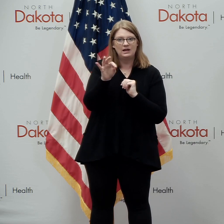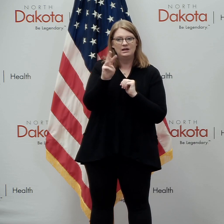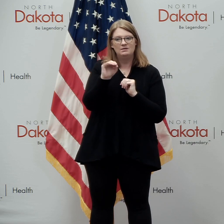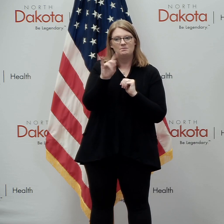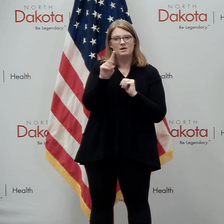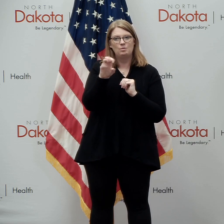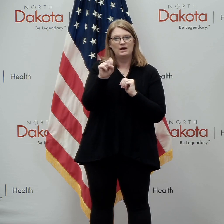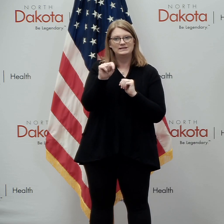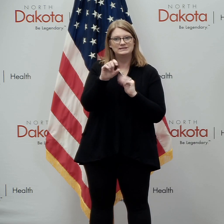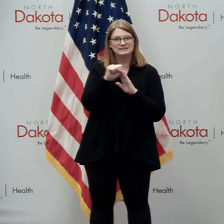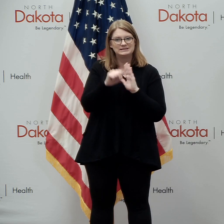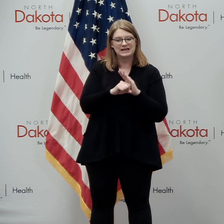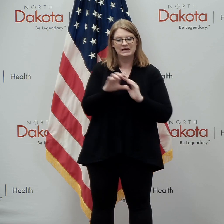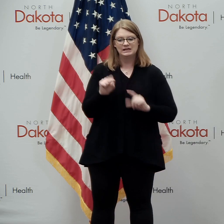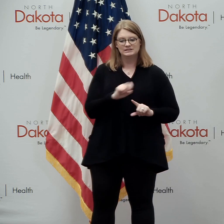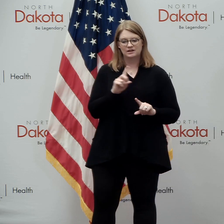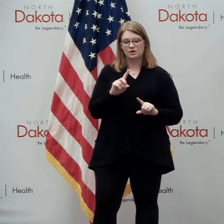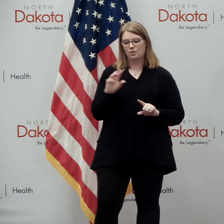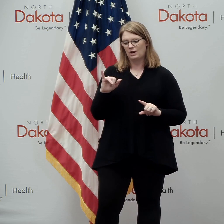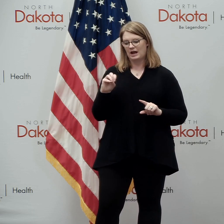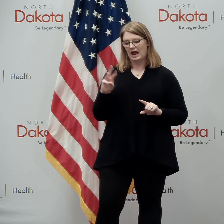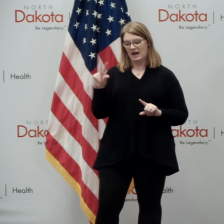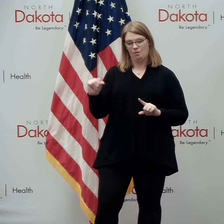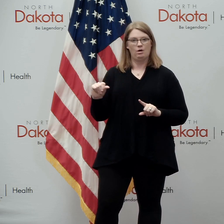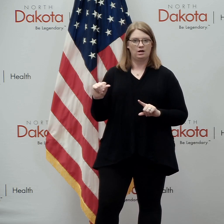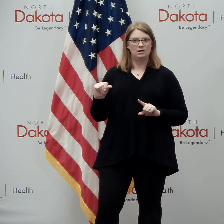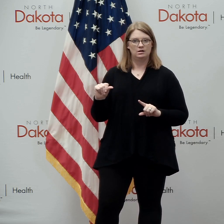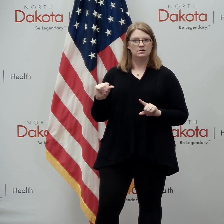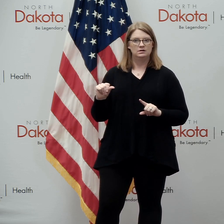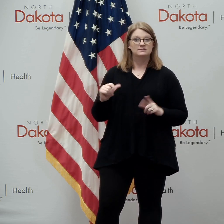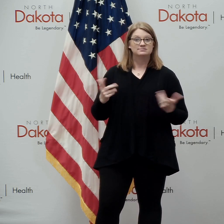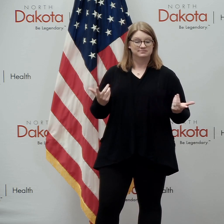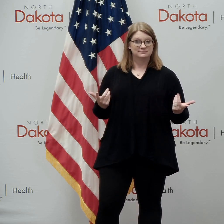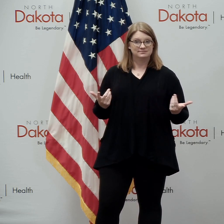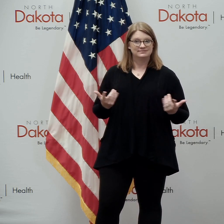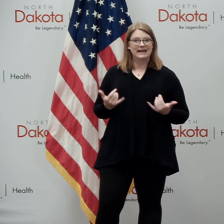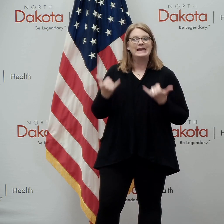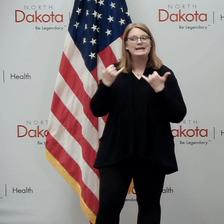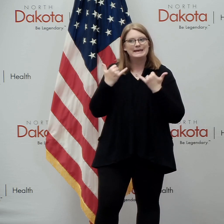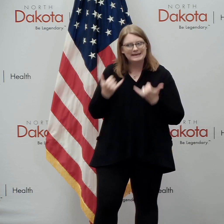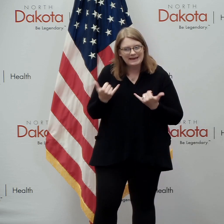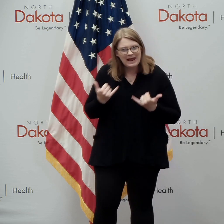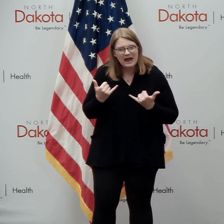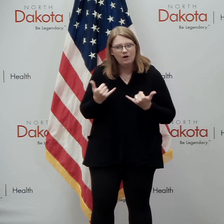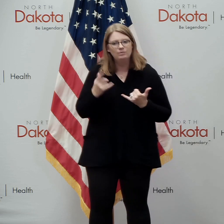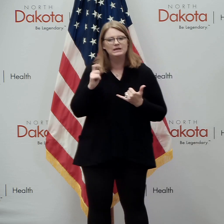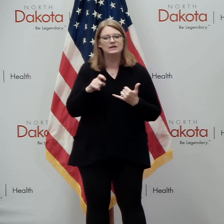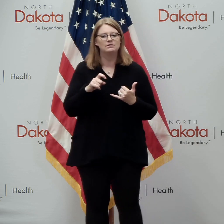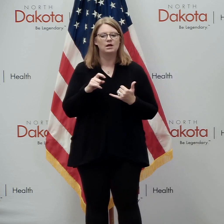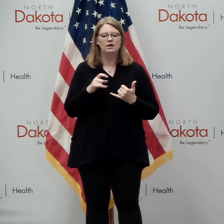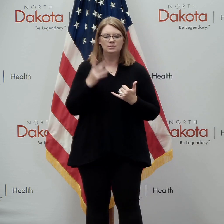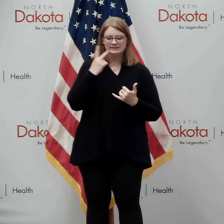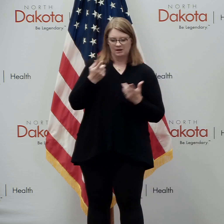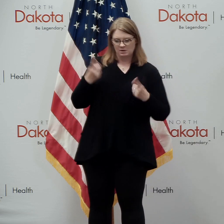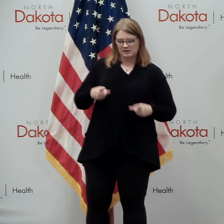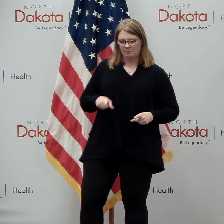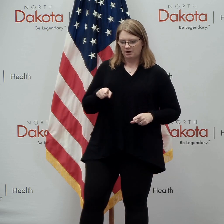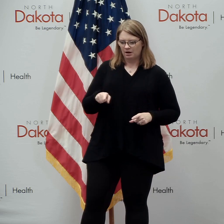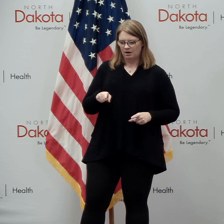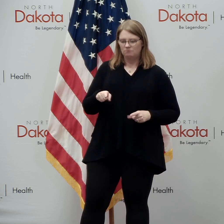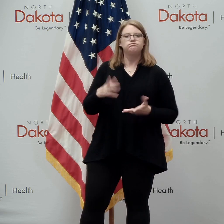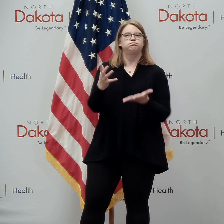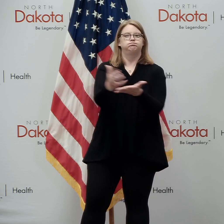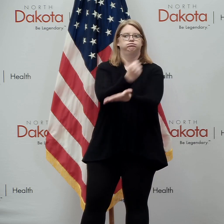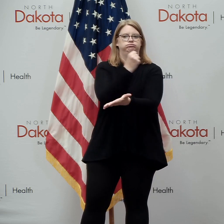Midwestern states, South Dakota and Iowa, then now would be the time for us to be proactive, because we said we're going to be targeted and we're going to be proactive. We're